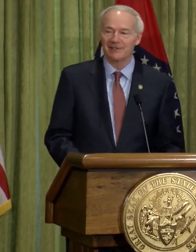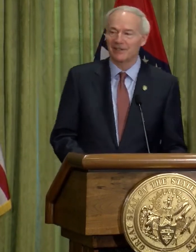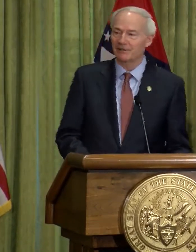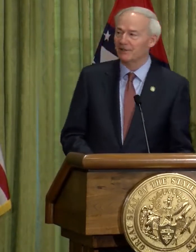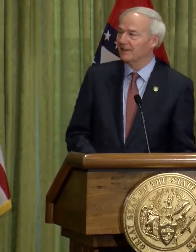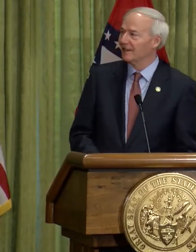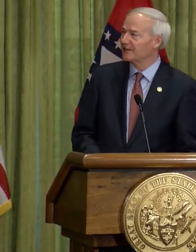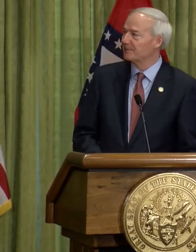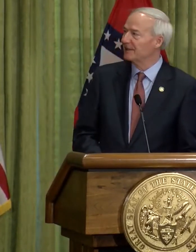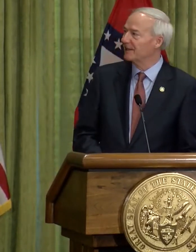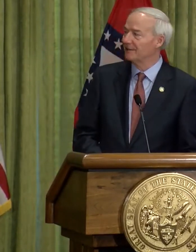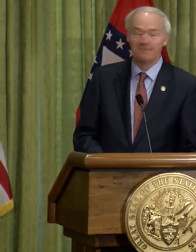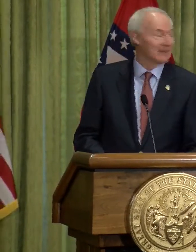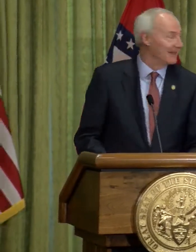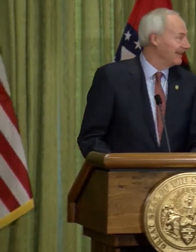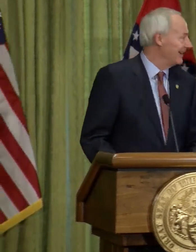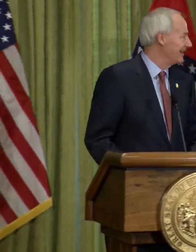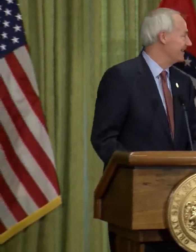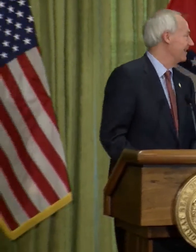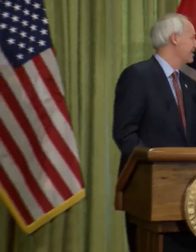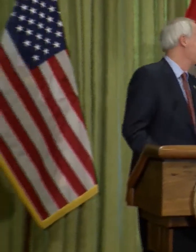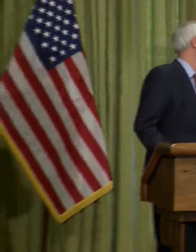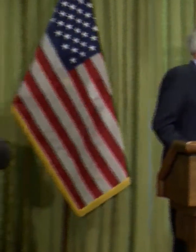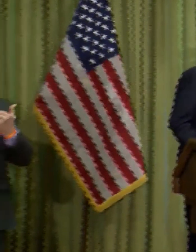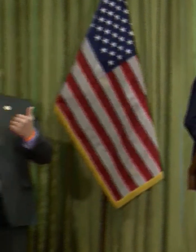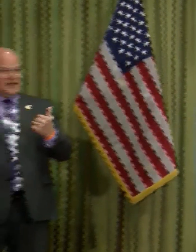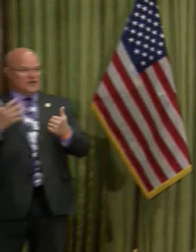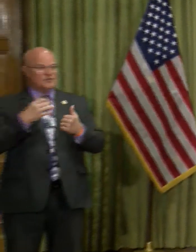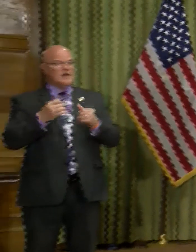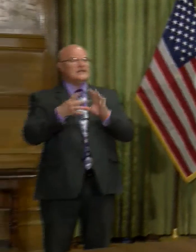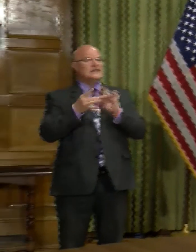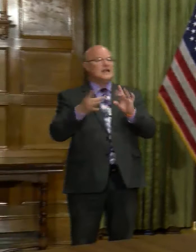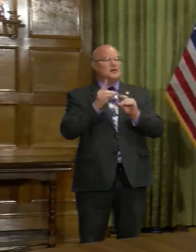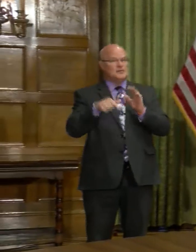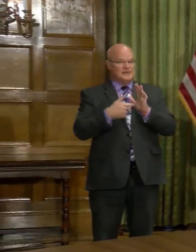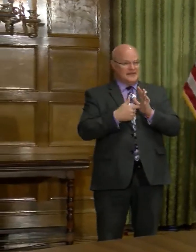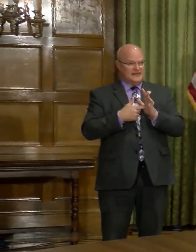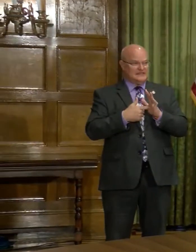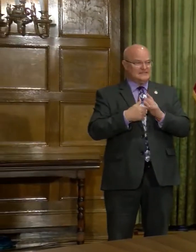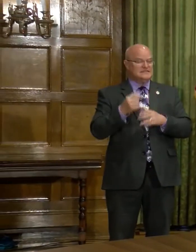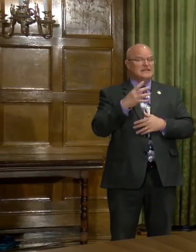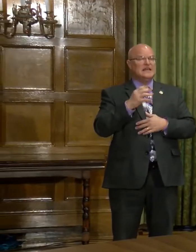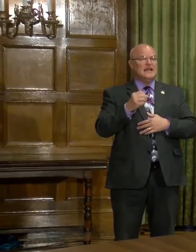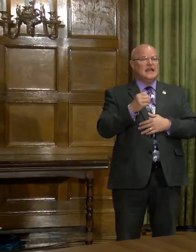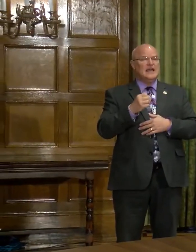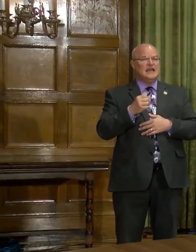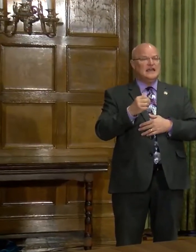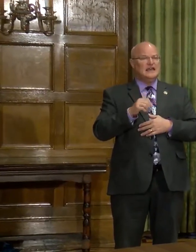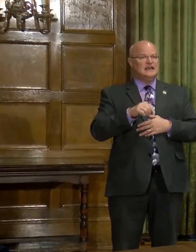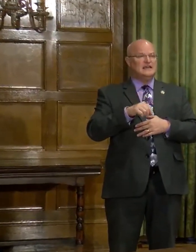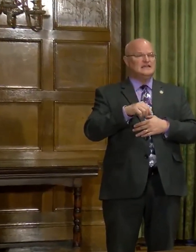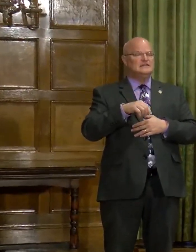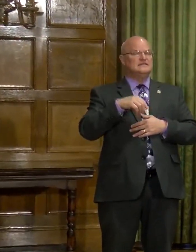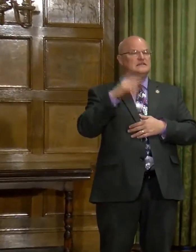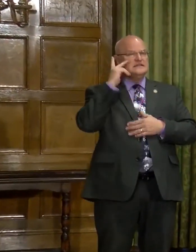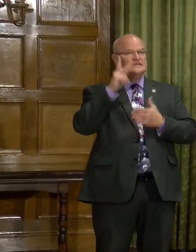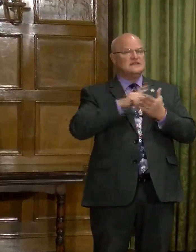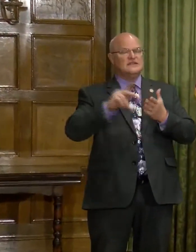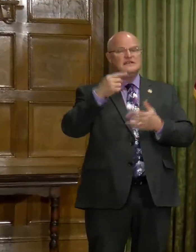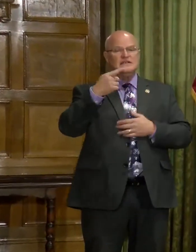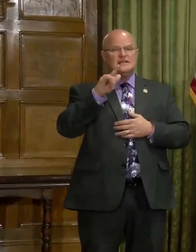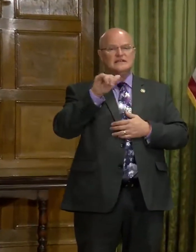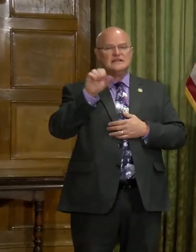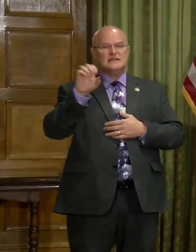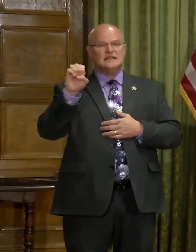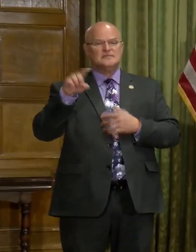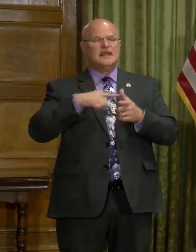let me ask Secretary Gillespie to come and to comment on this, and followed by, well, Secretary Gillespie, and then